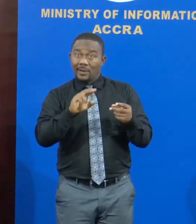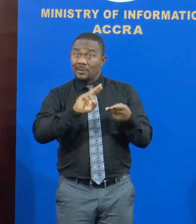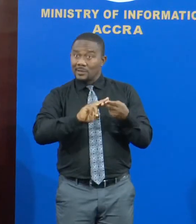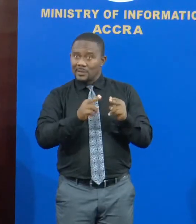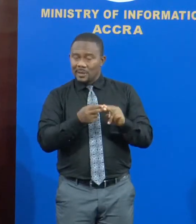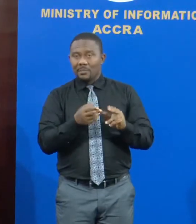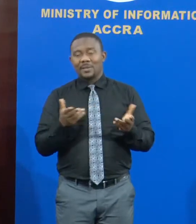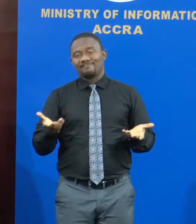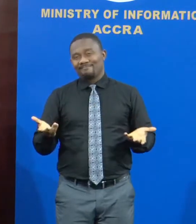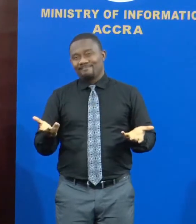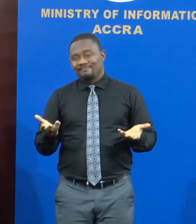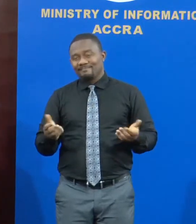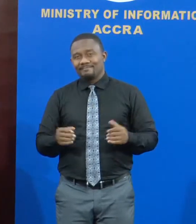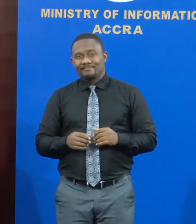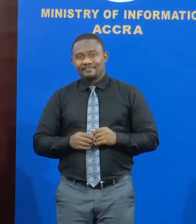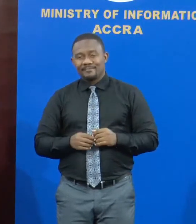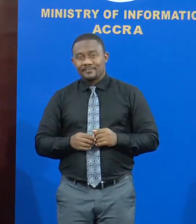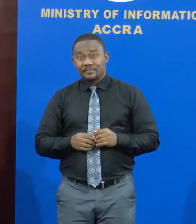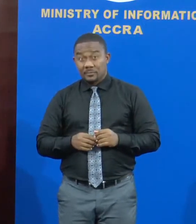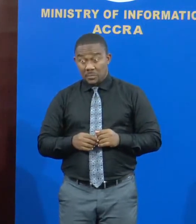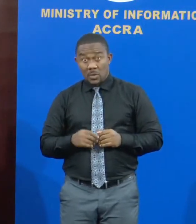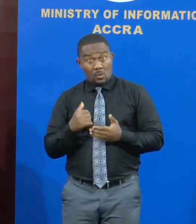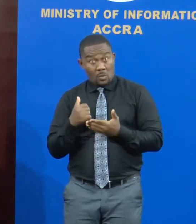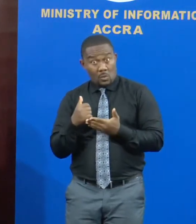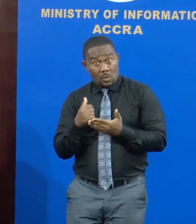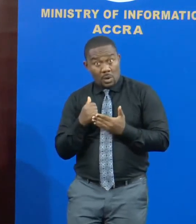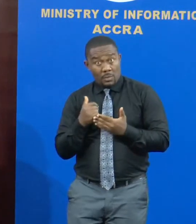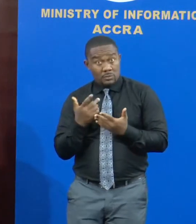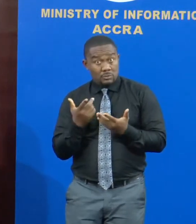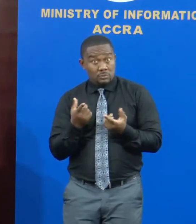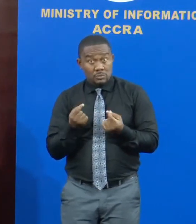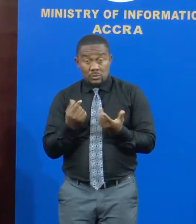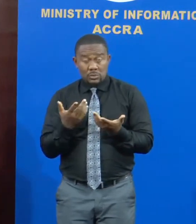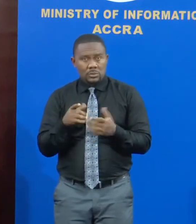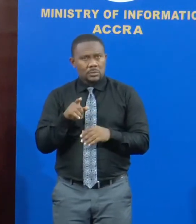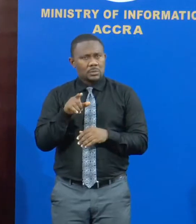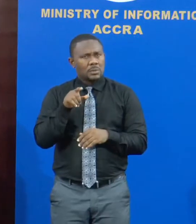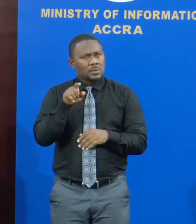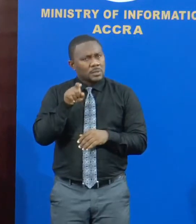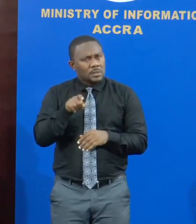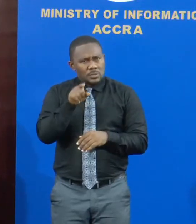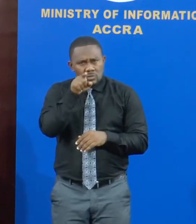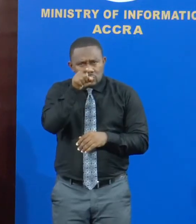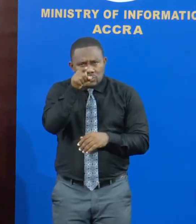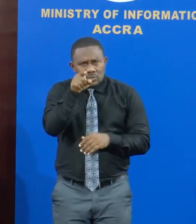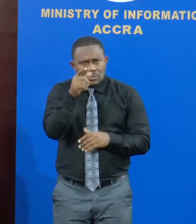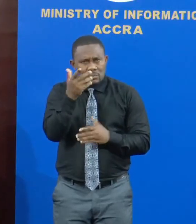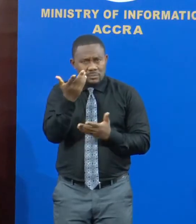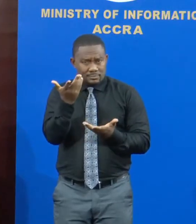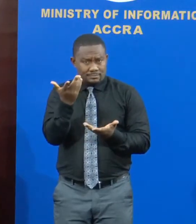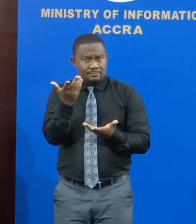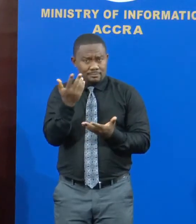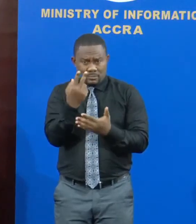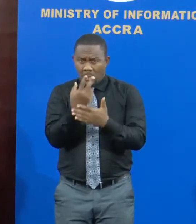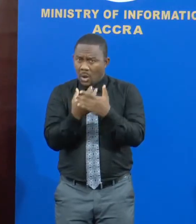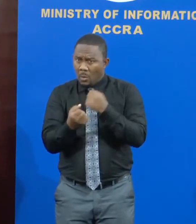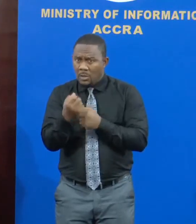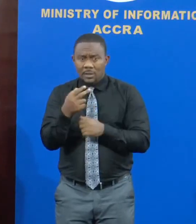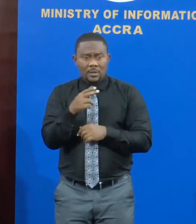And in order to do that, we need to get you to supply us with both